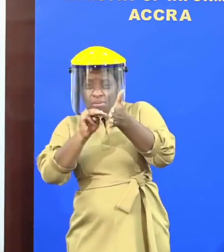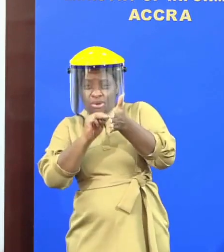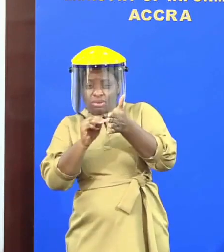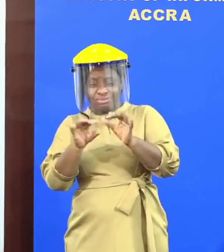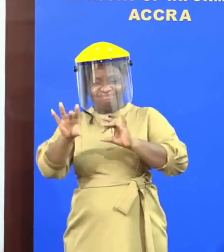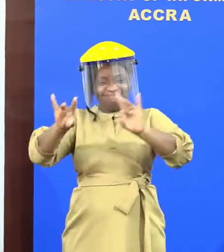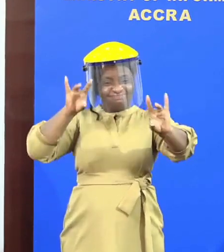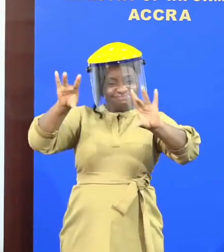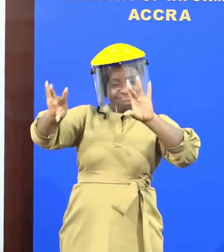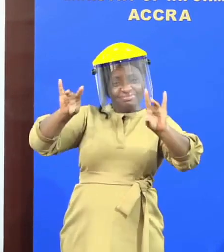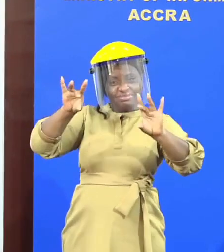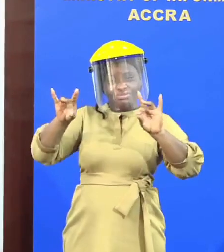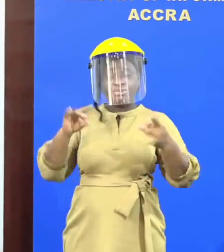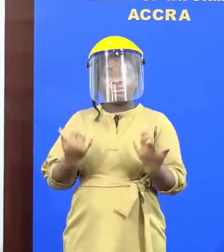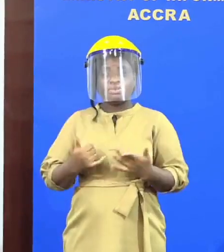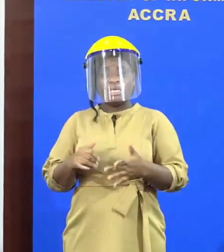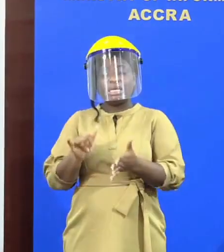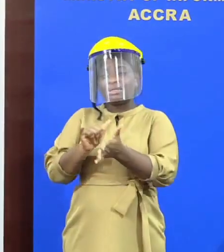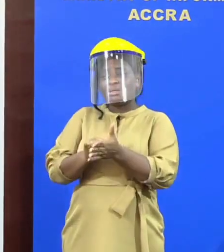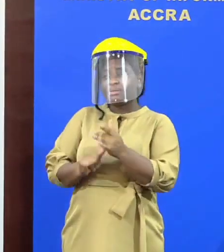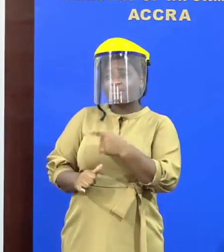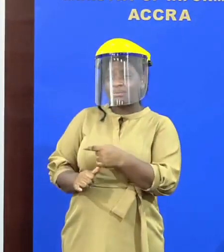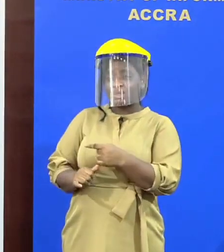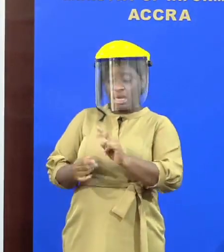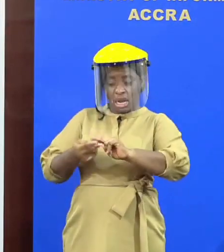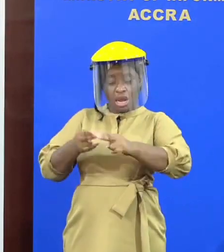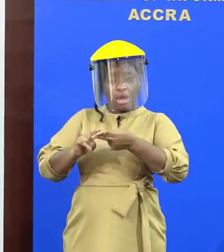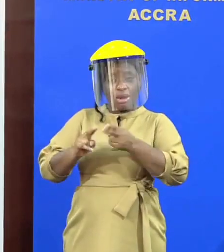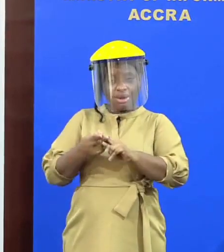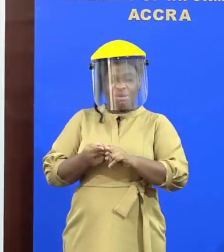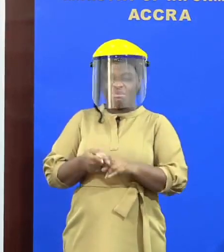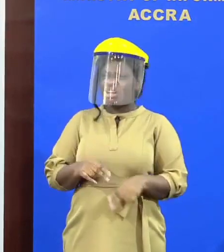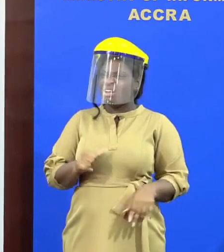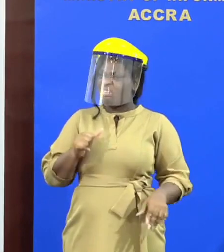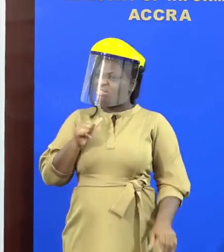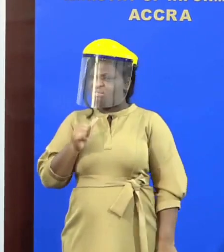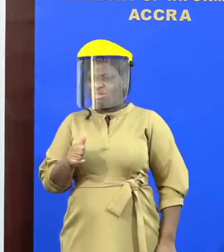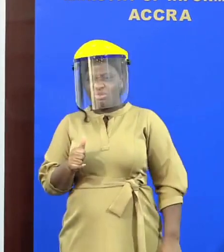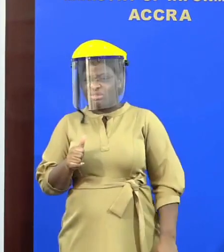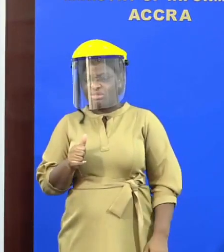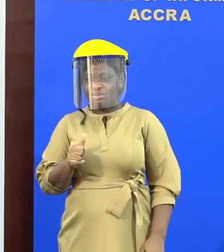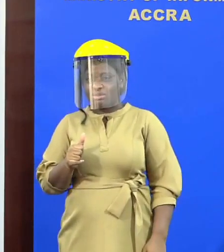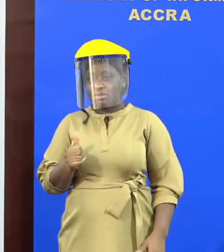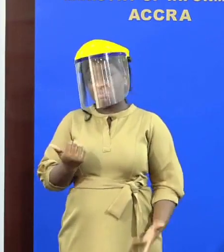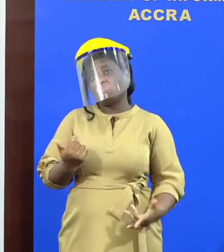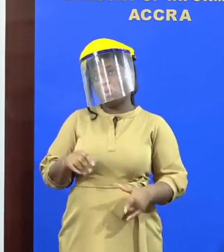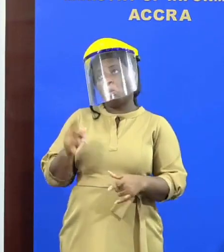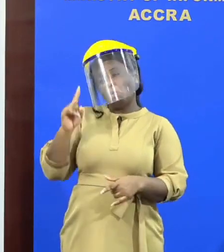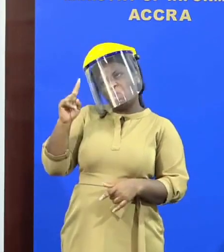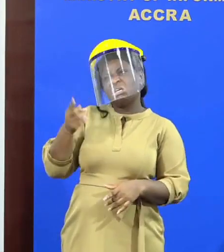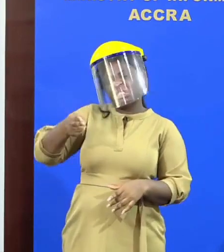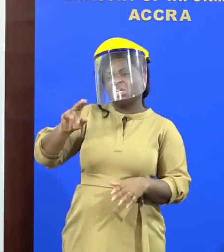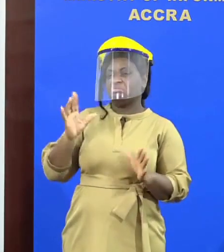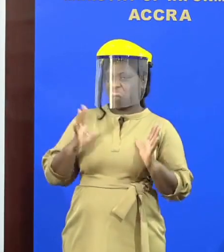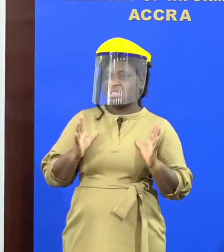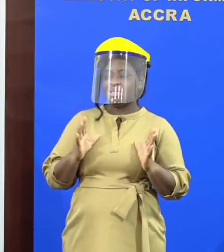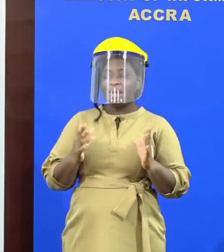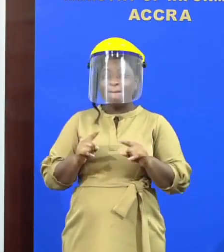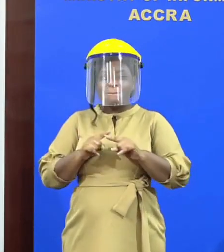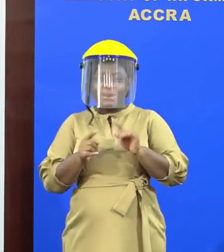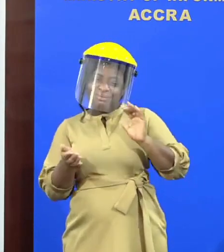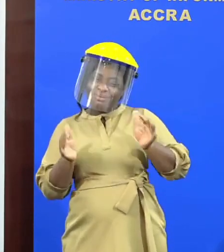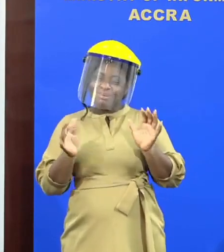identify them, and that the number is not, 1 is high, but it's comparatively,